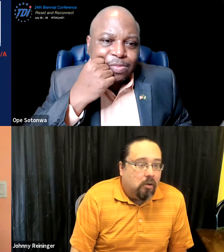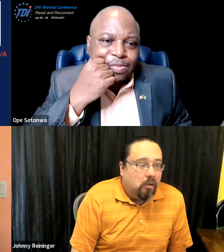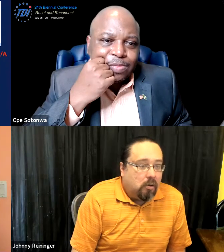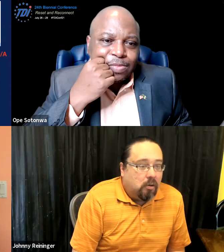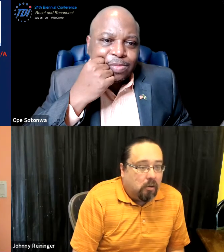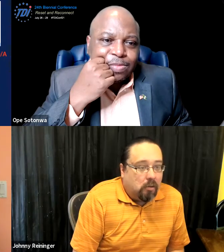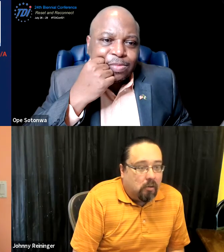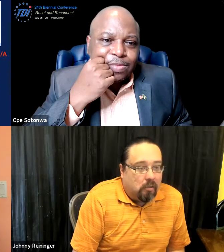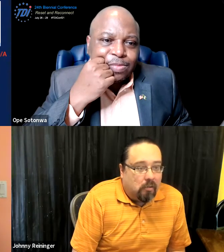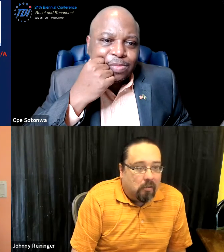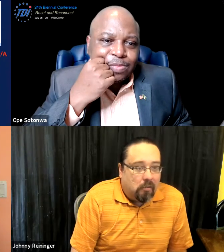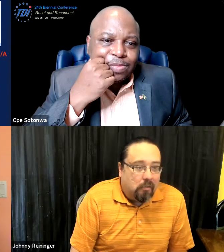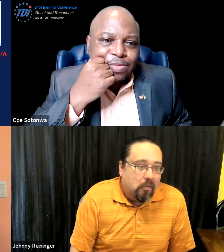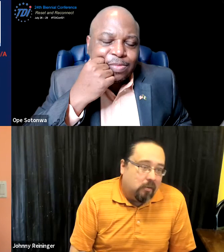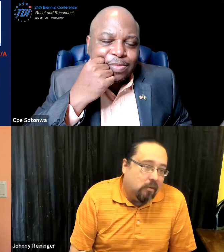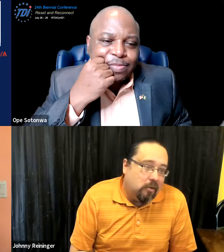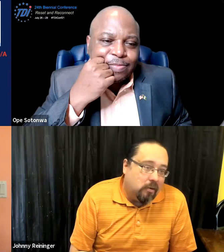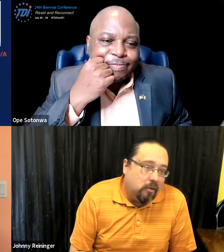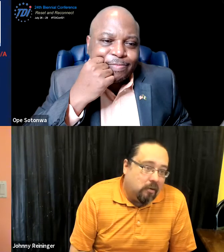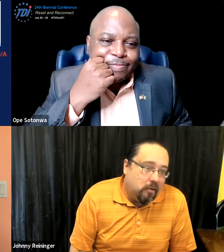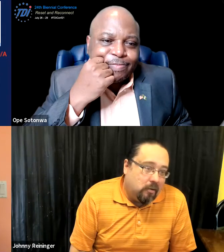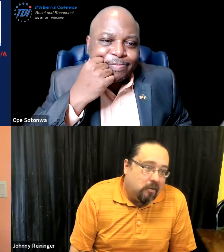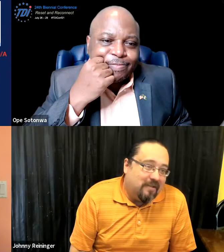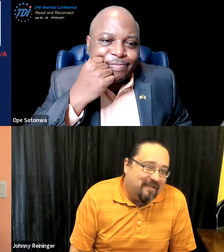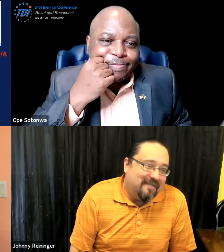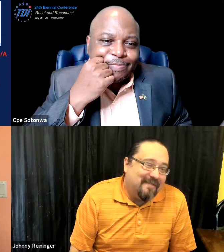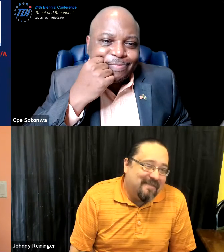programs, the curriculum, the training that goes into it, the